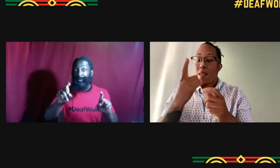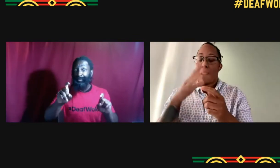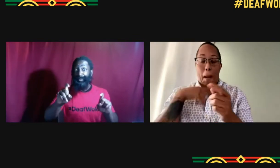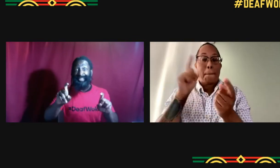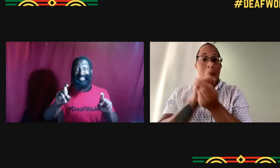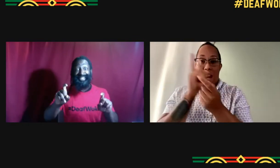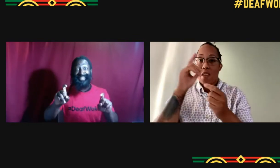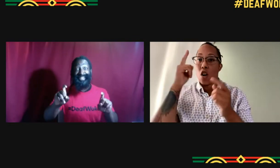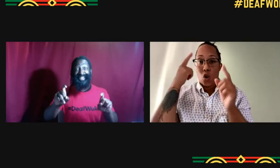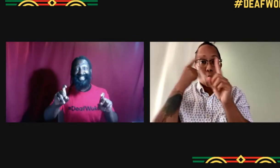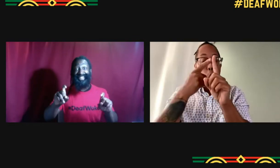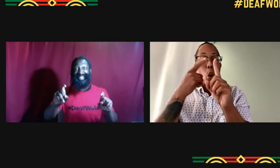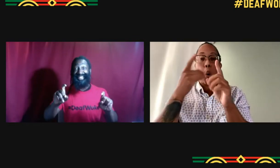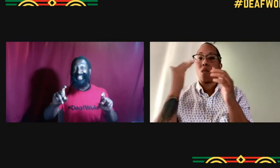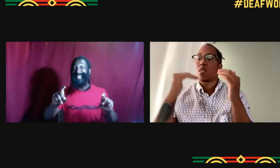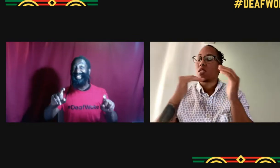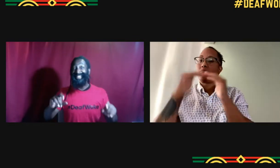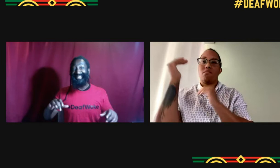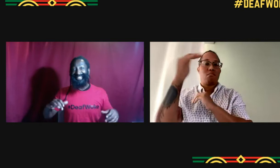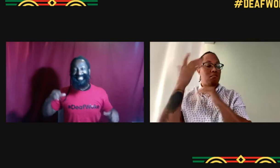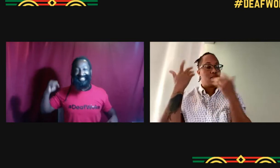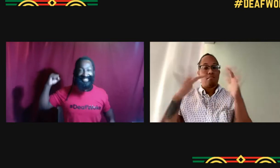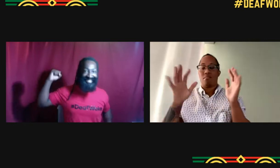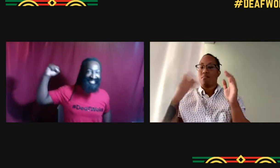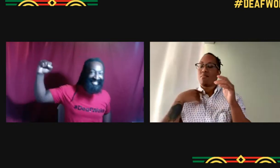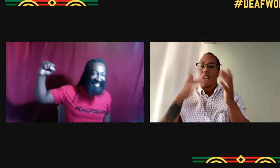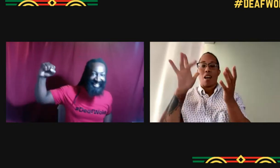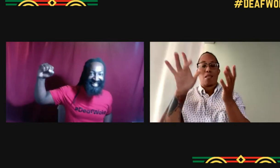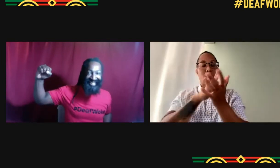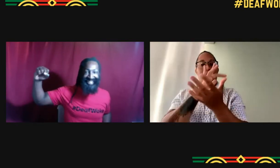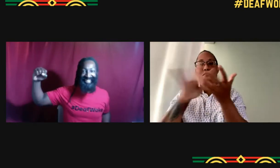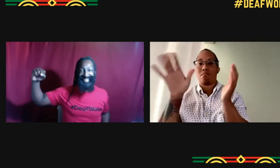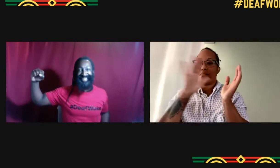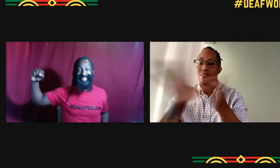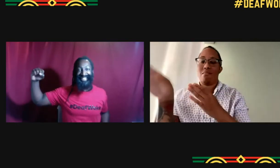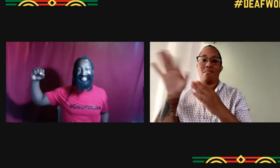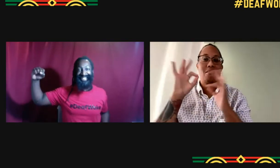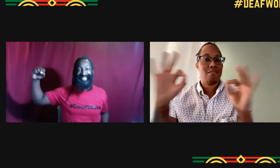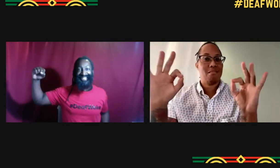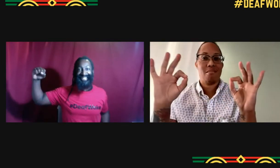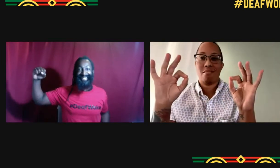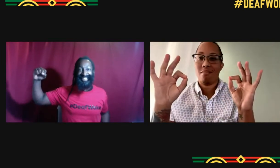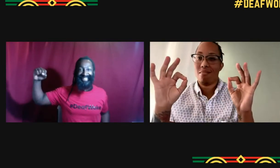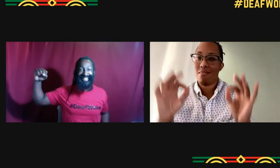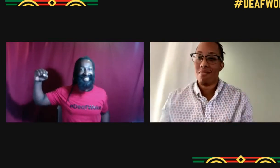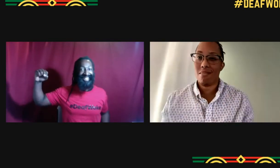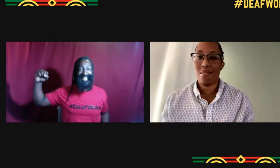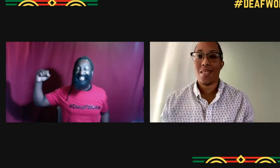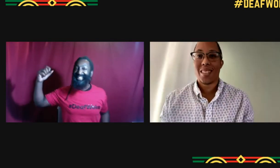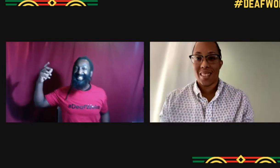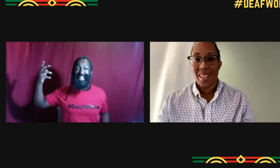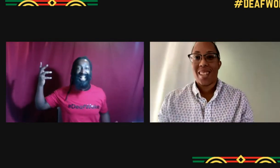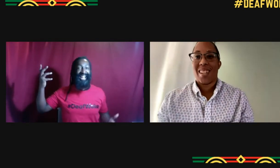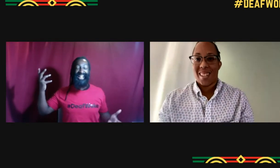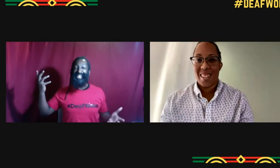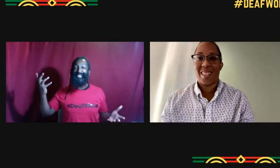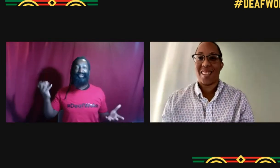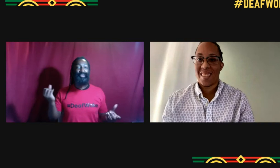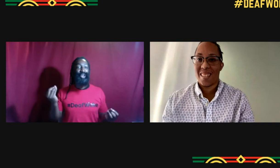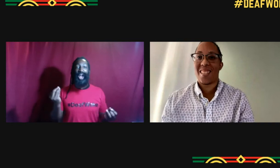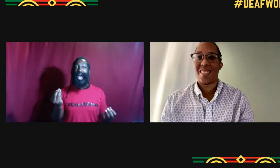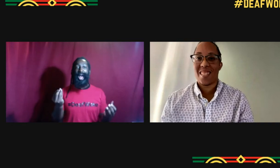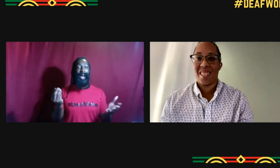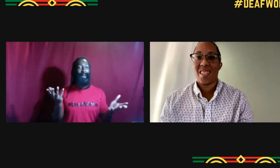have you reached your goal for fundraising? I did. I met the goal. I met the goal. Everything. Yes. Everything is paid off.